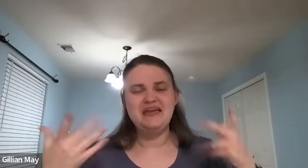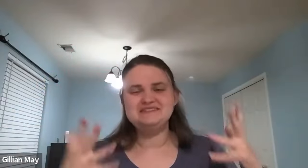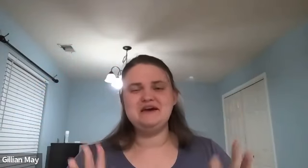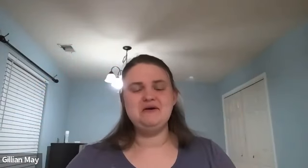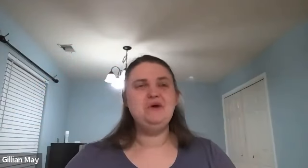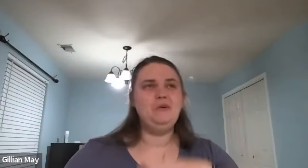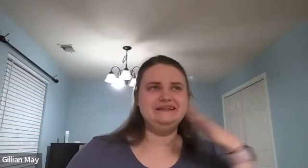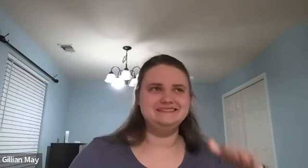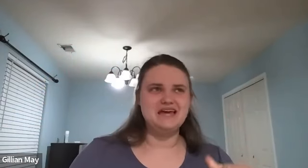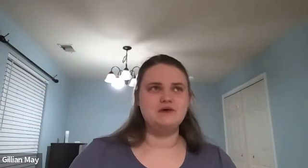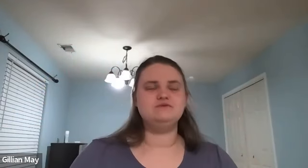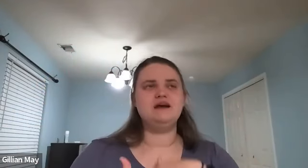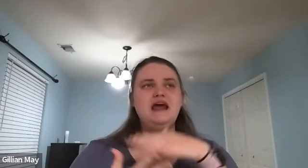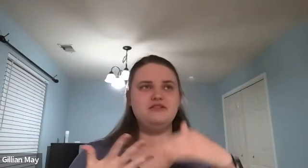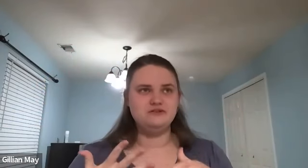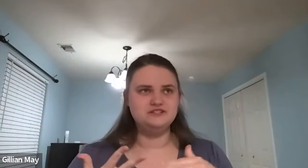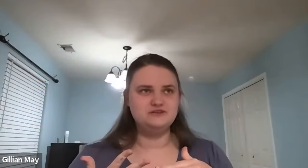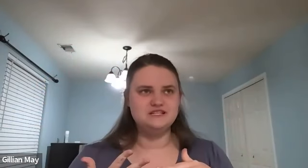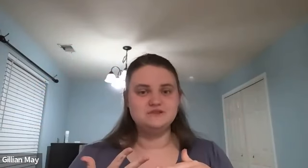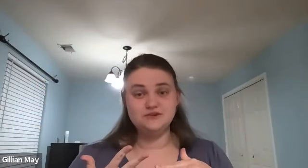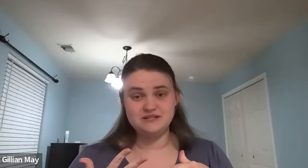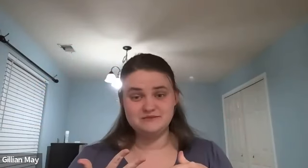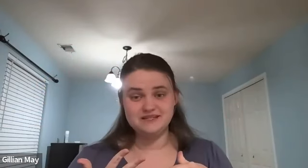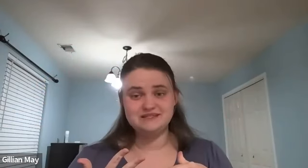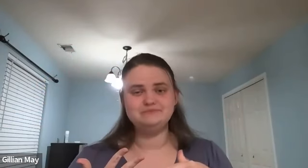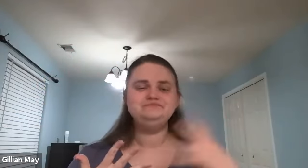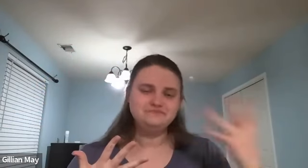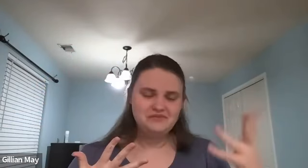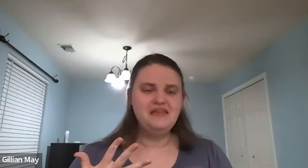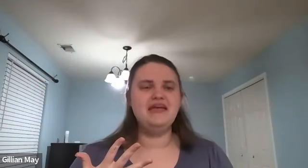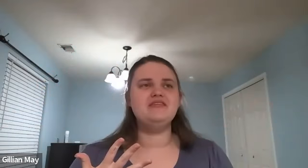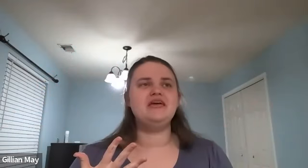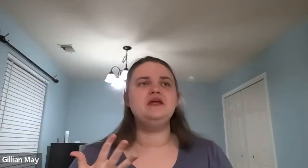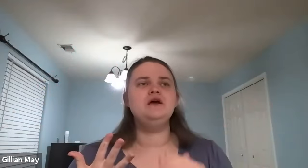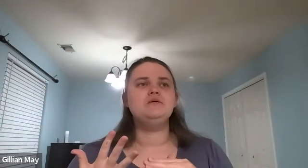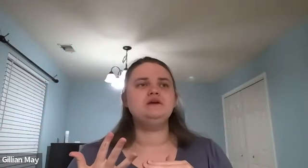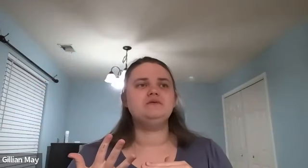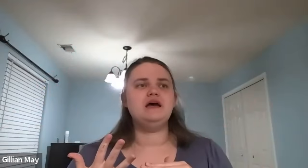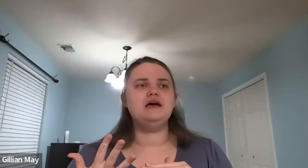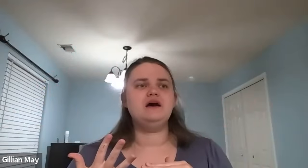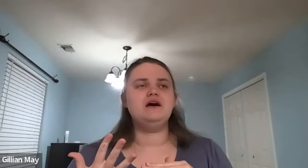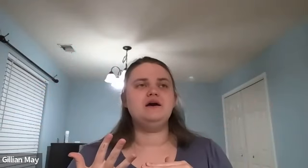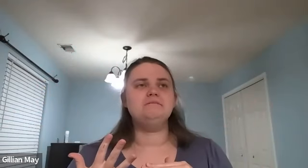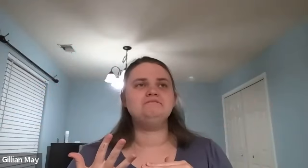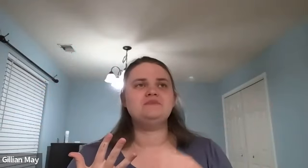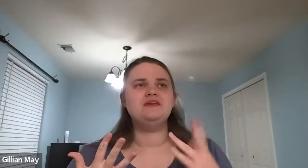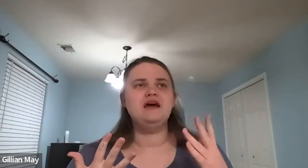And so we did that. We read How the Grinch Stole Christmas for Christmas. And then we read